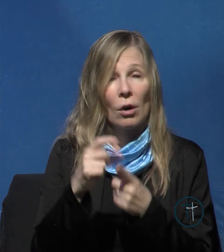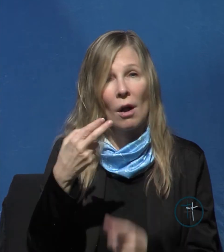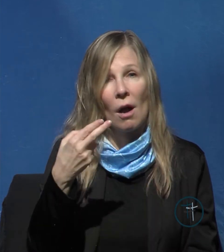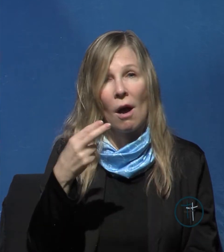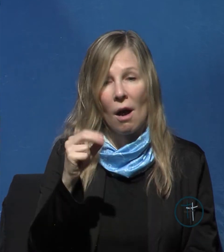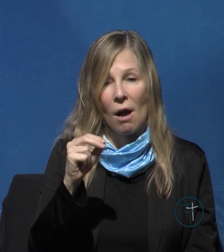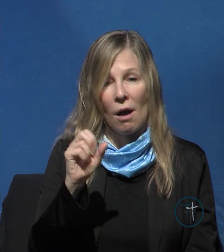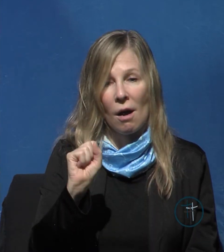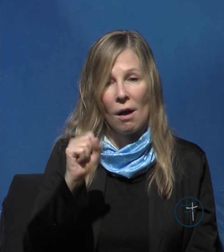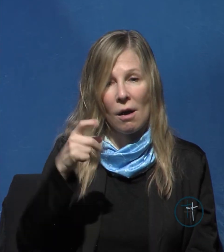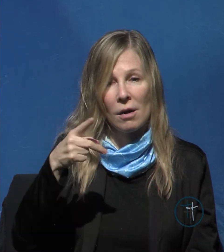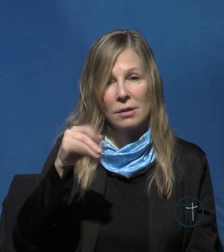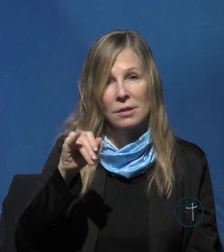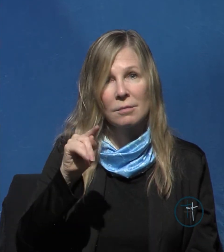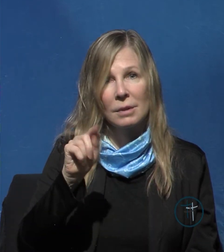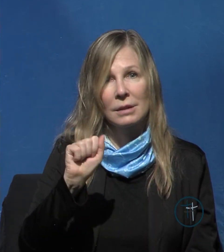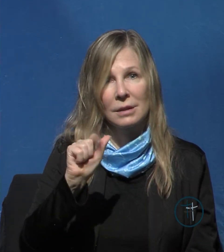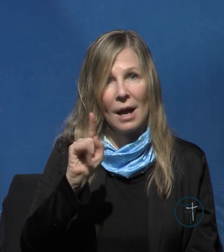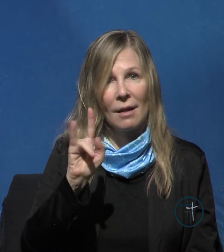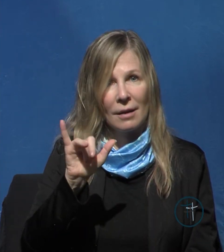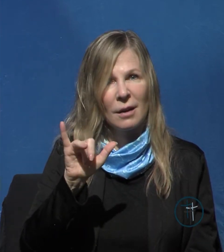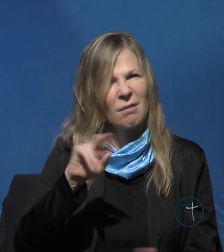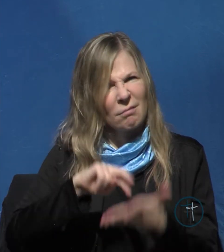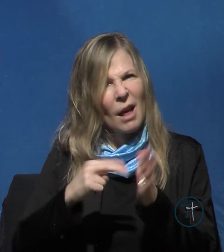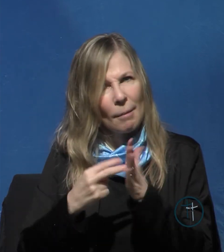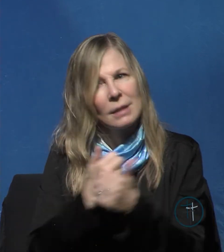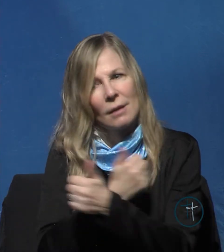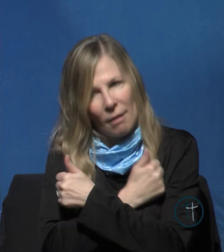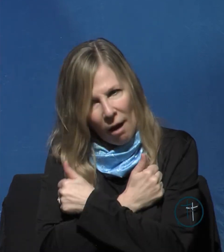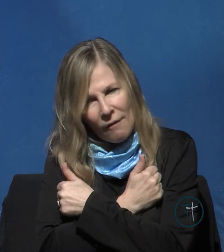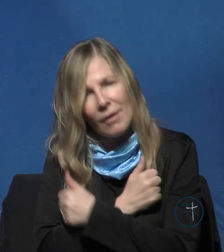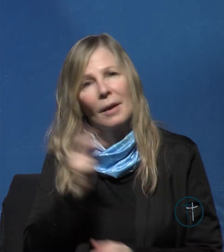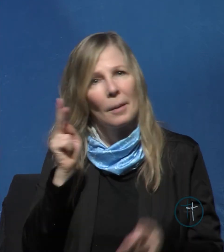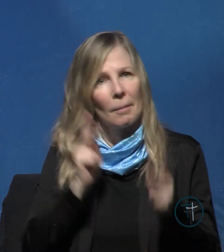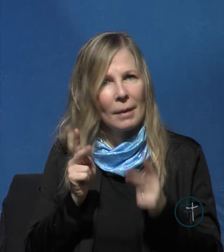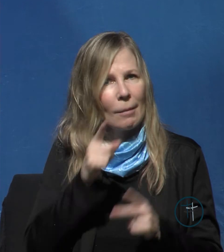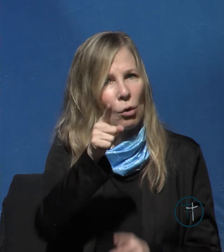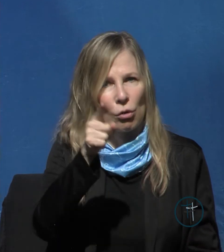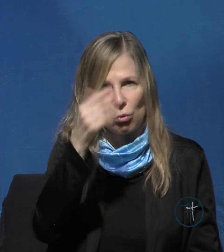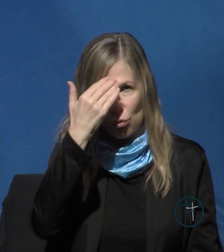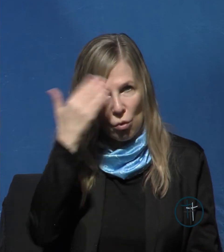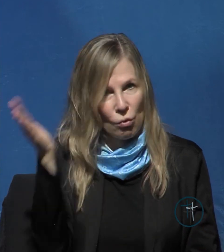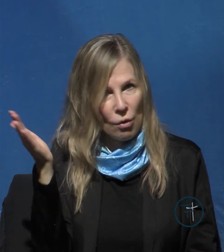and basically it's a combination of love of strangers.